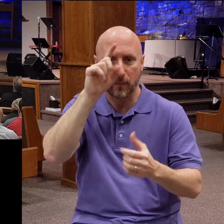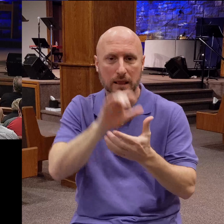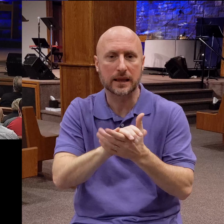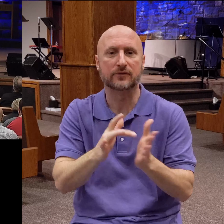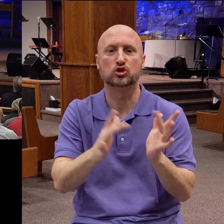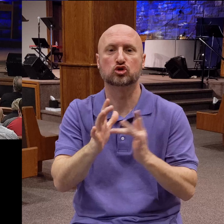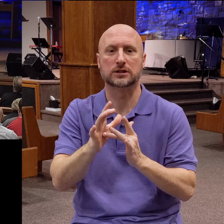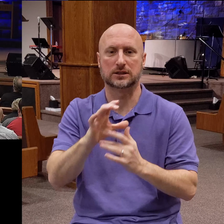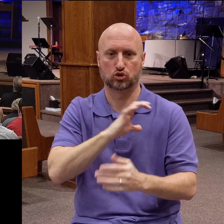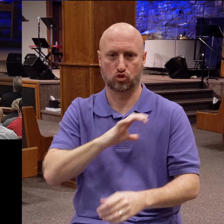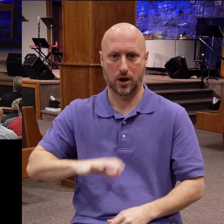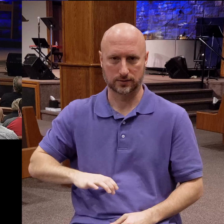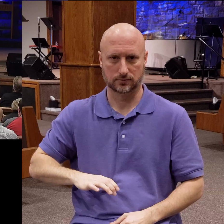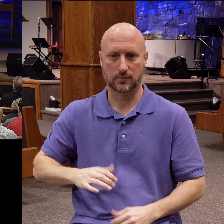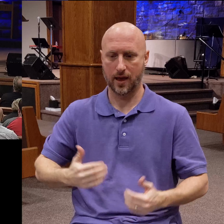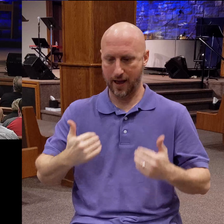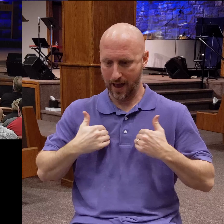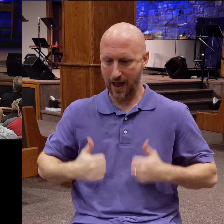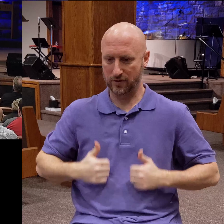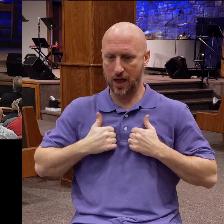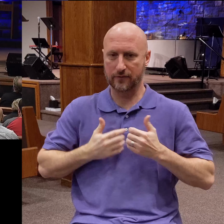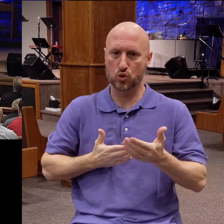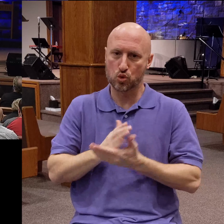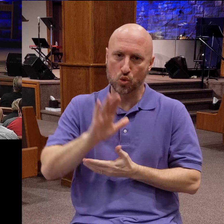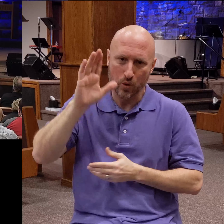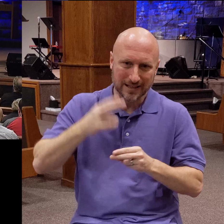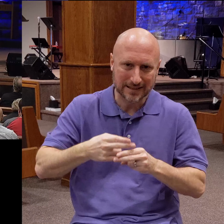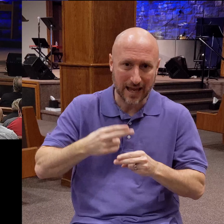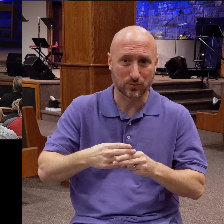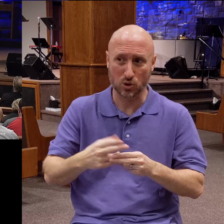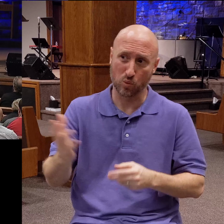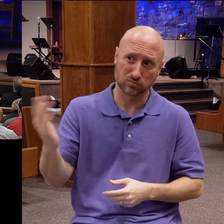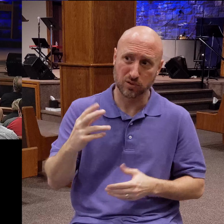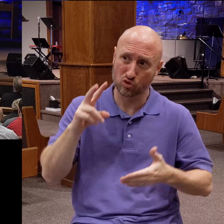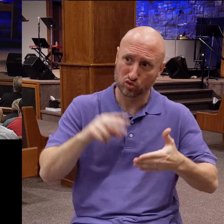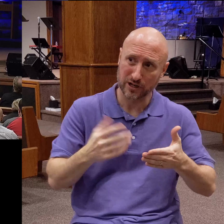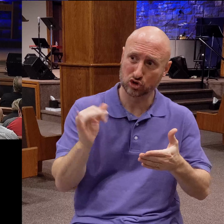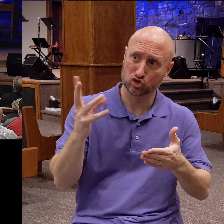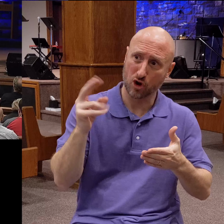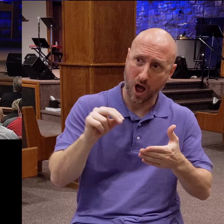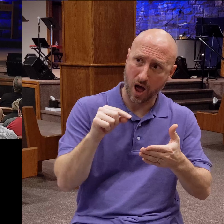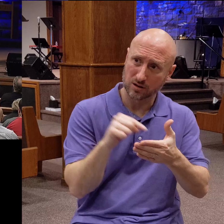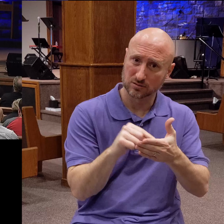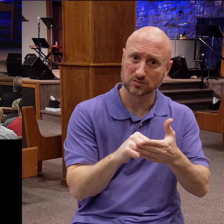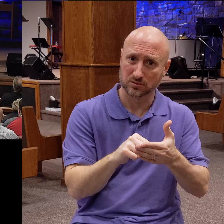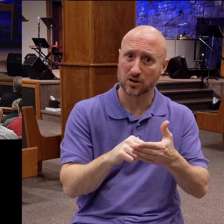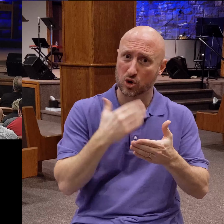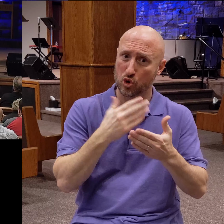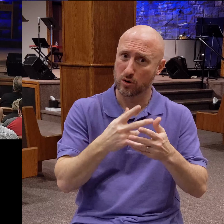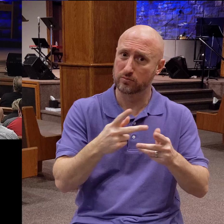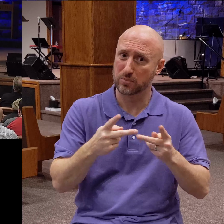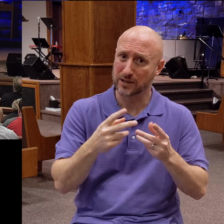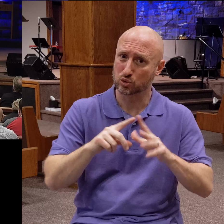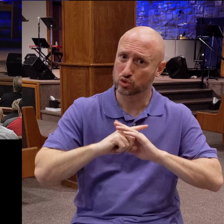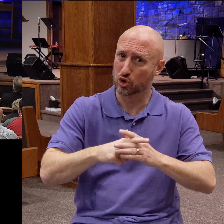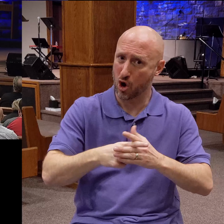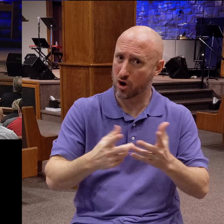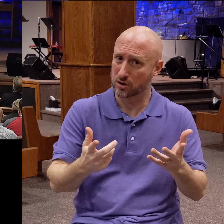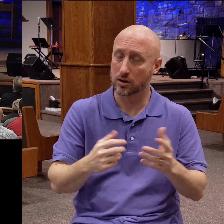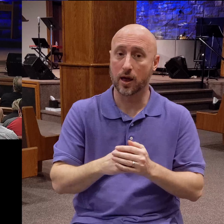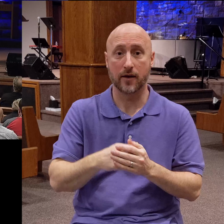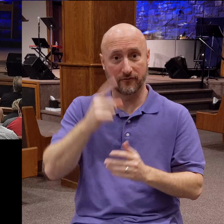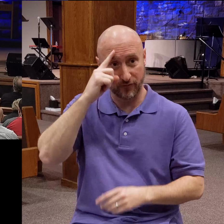Jesus is the Christ and that you may have life through his name. Get them to John's gospel. It's a great place for them to start. And then for you